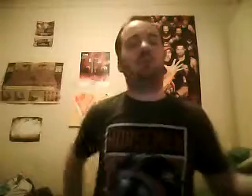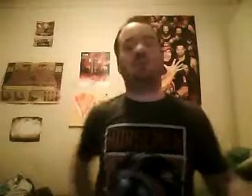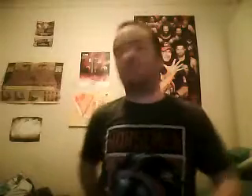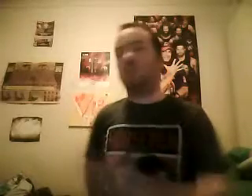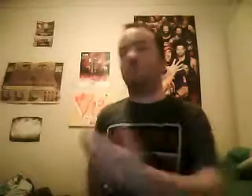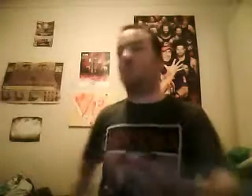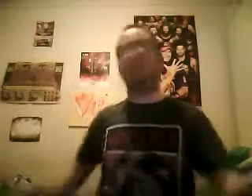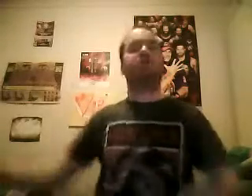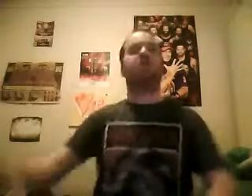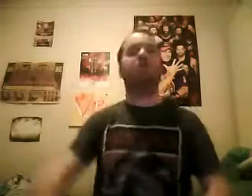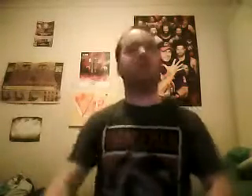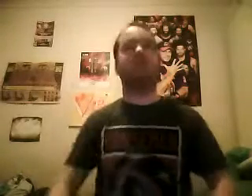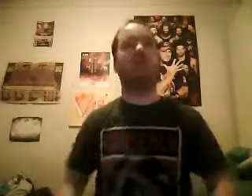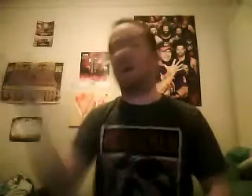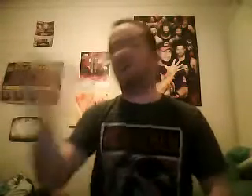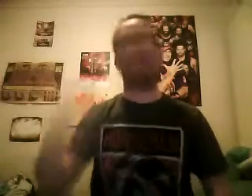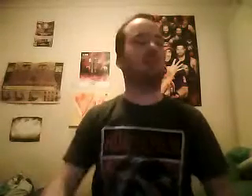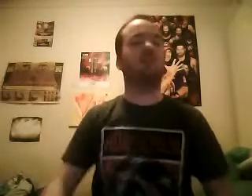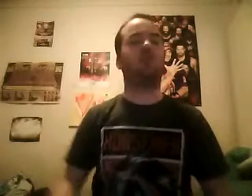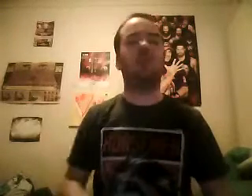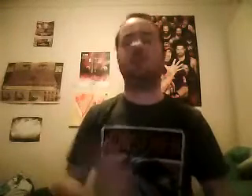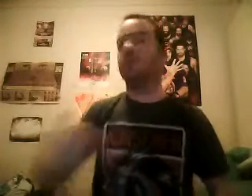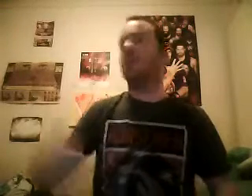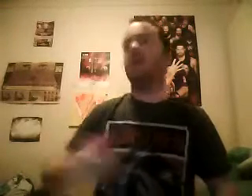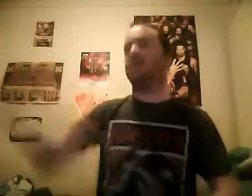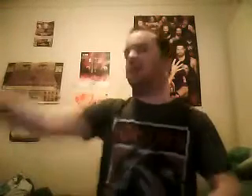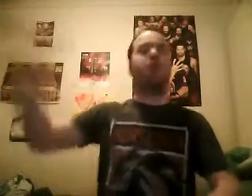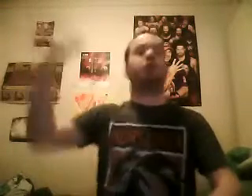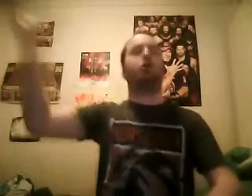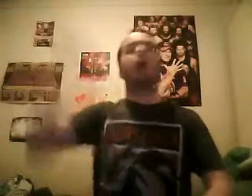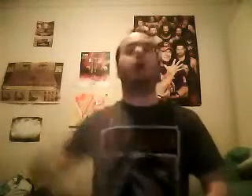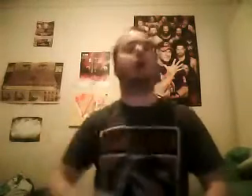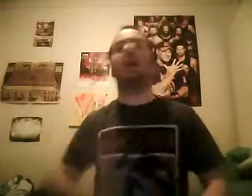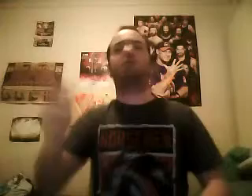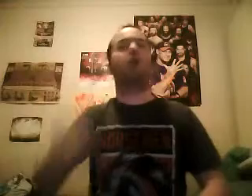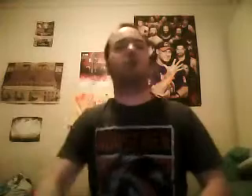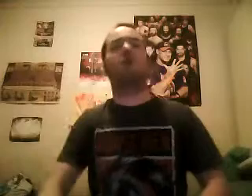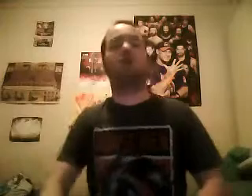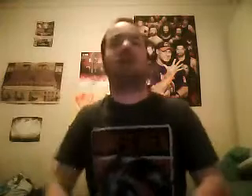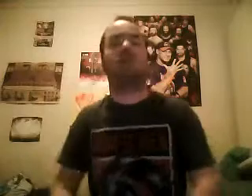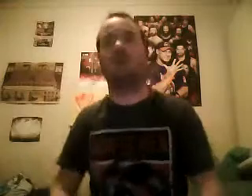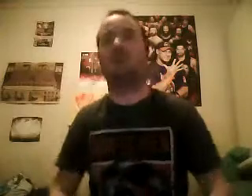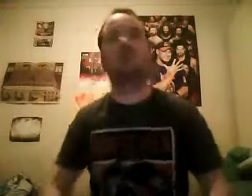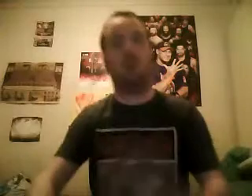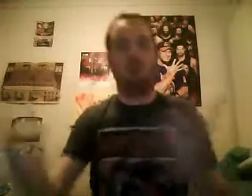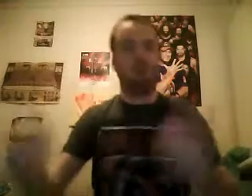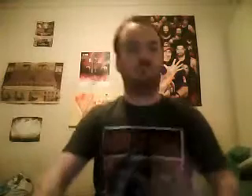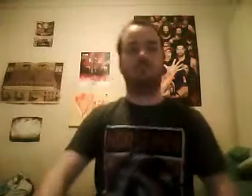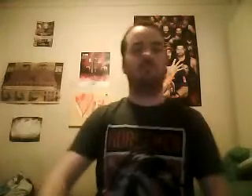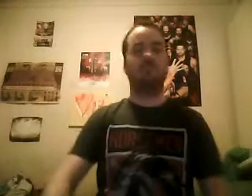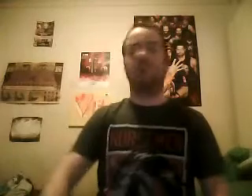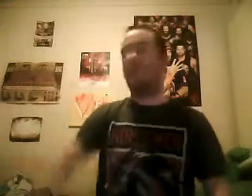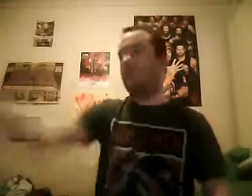this when people were bitching and moaning about Elias becoming the champion. I said, watch, Elias won't hold that title for long. And what